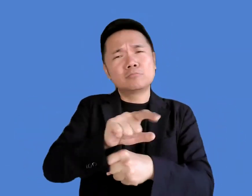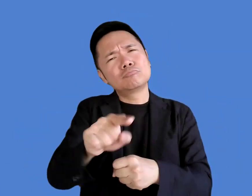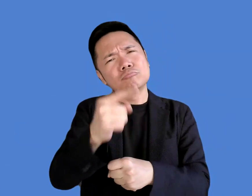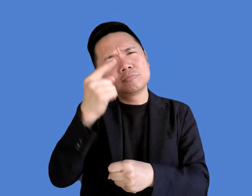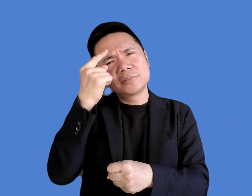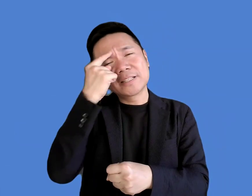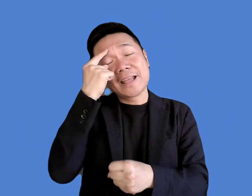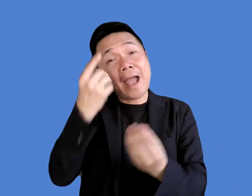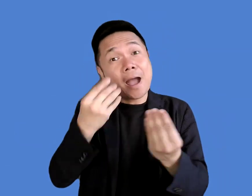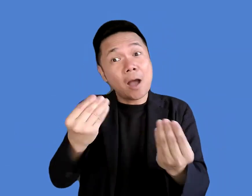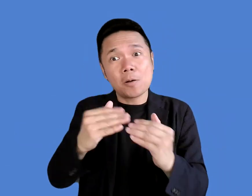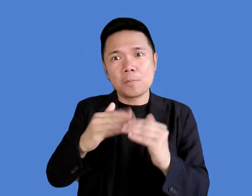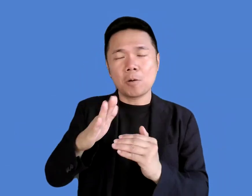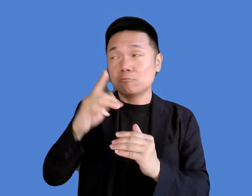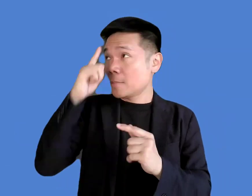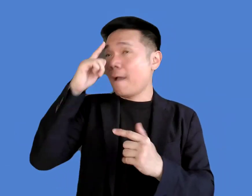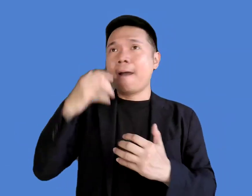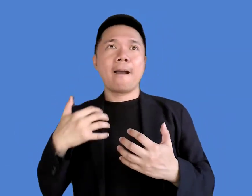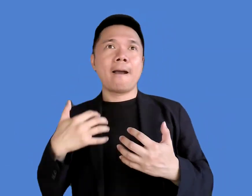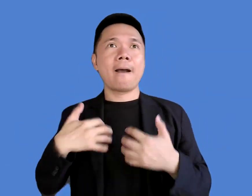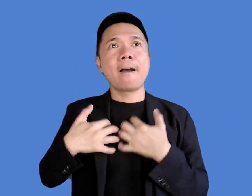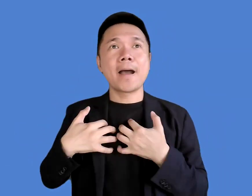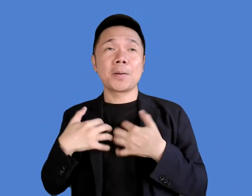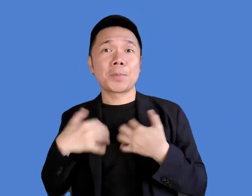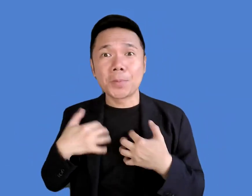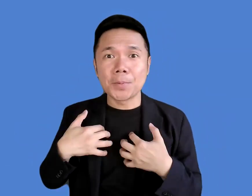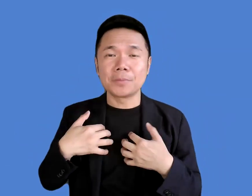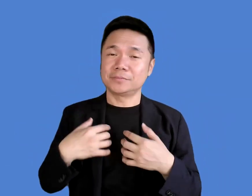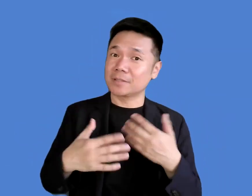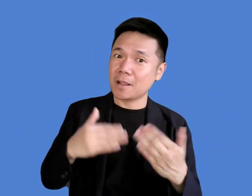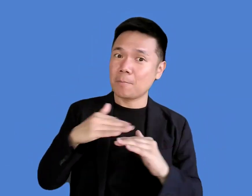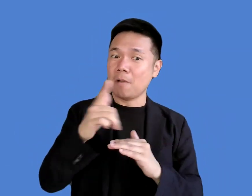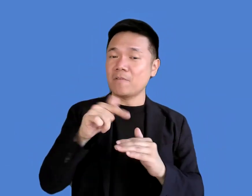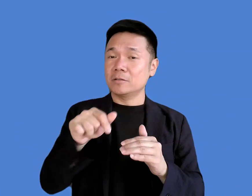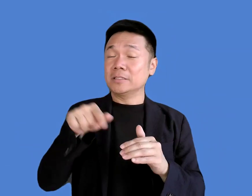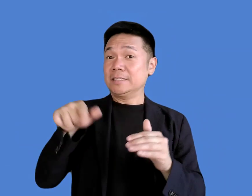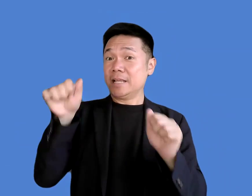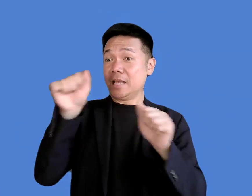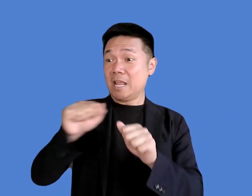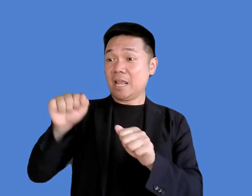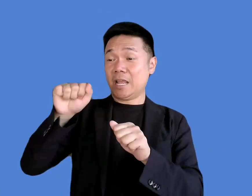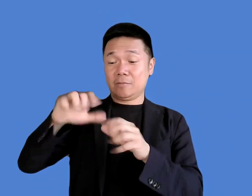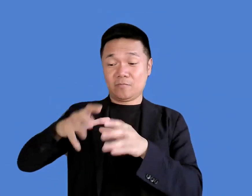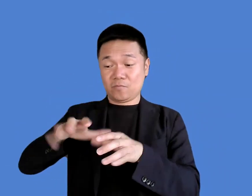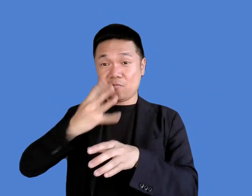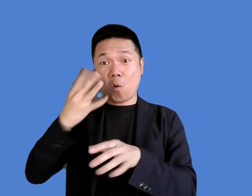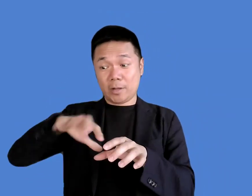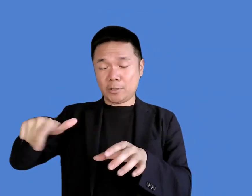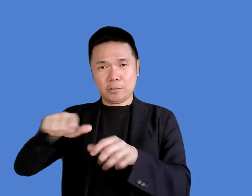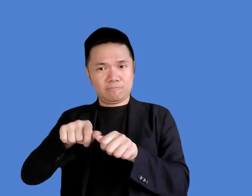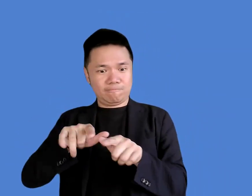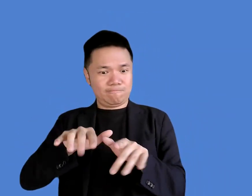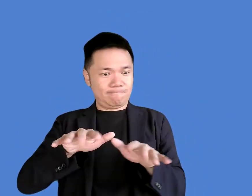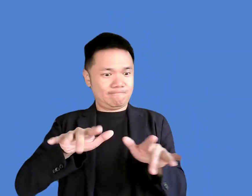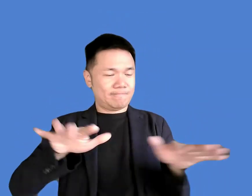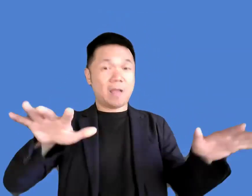get you excited and ideating. We want this to expand into the Asia Pacific and be part of a larger movement. We're